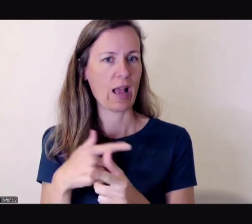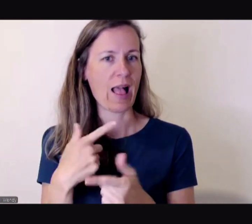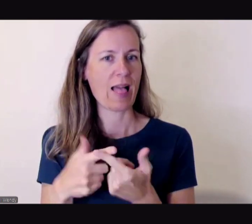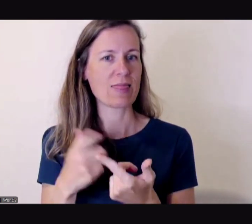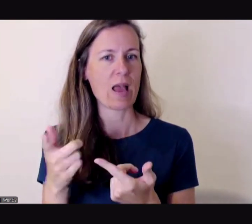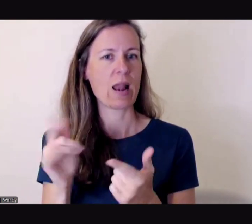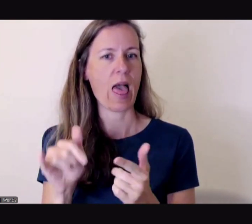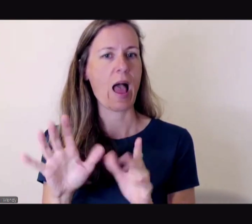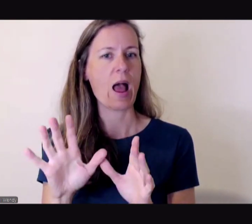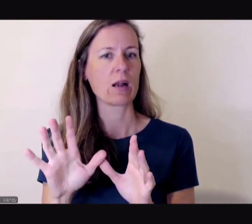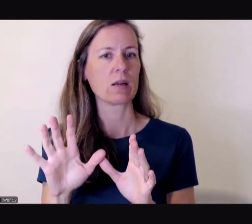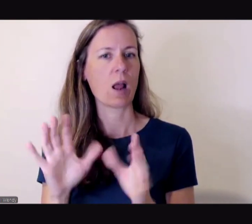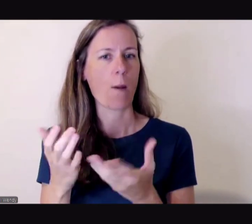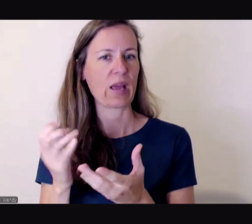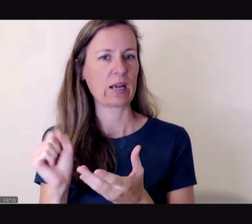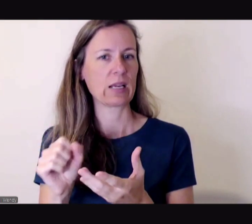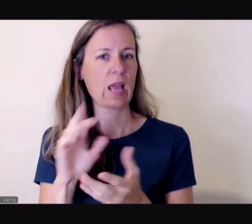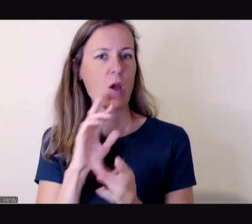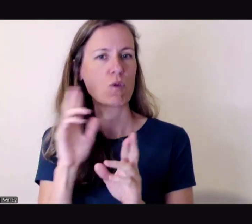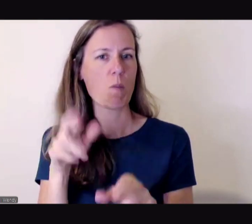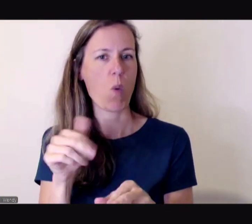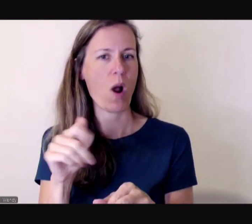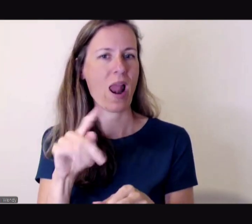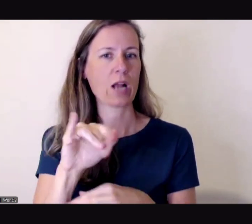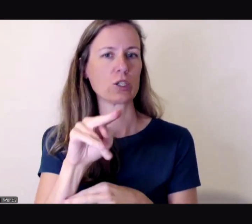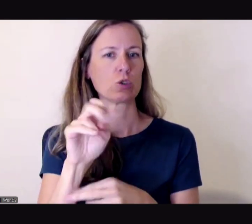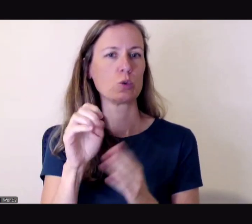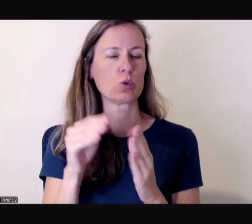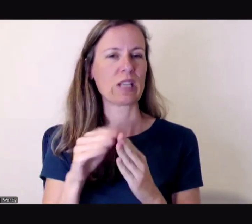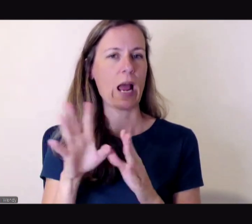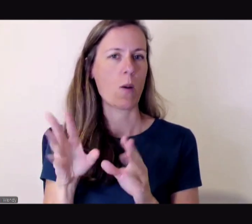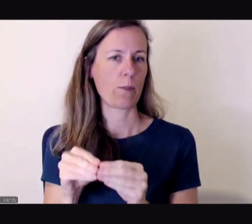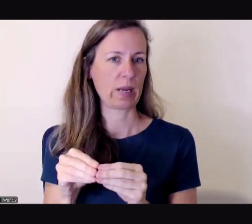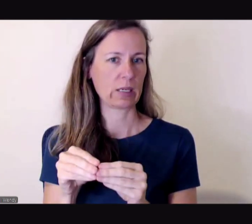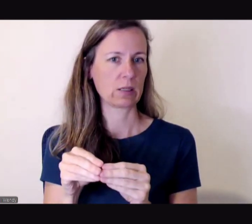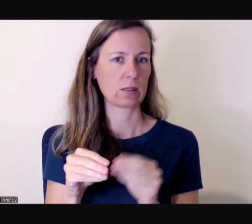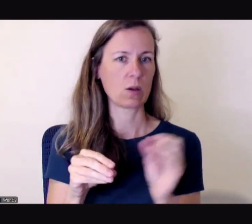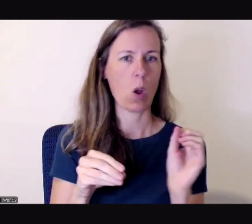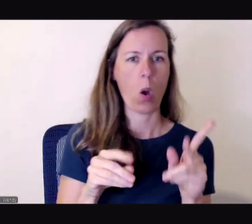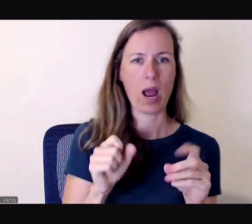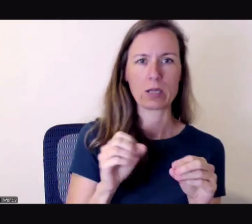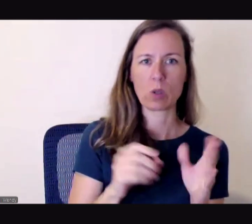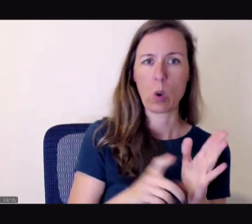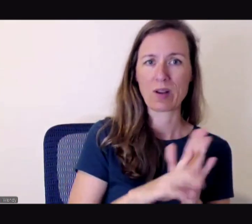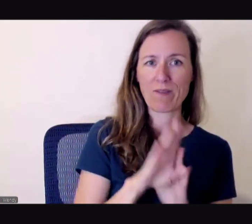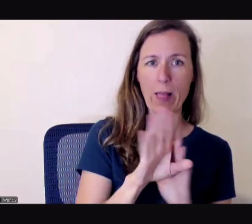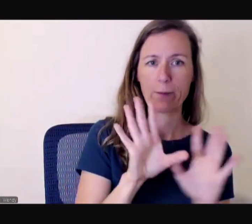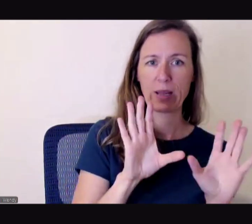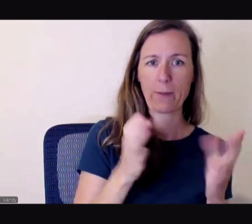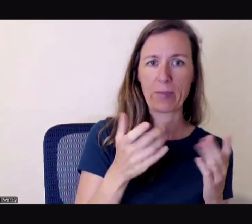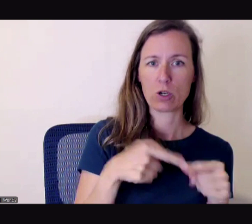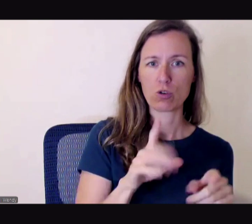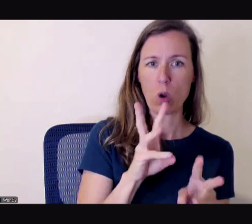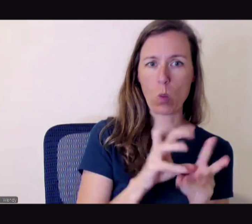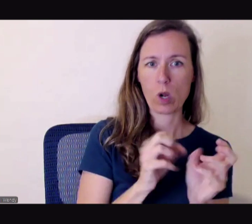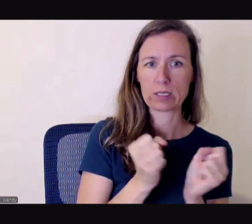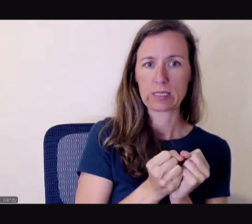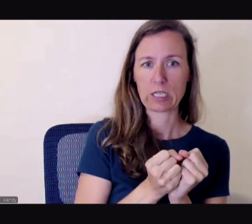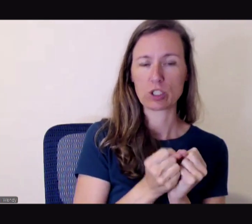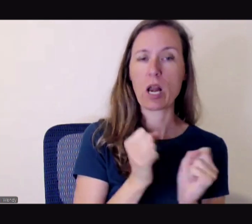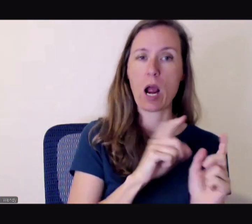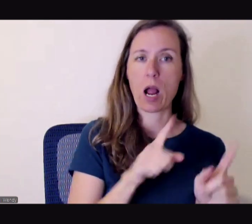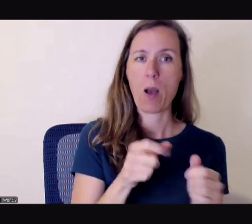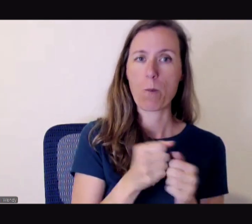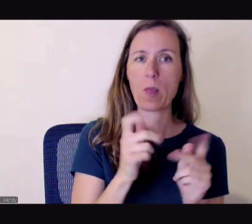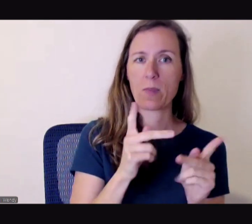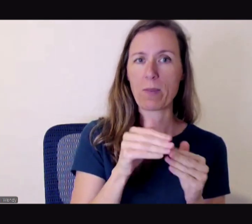form the committee during the work session. Yes. So we should come with people in mind? Yes. Would that be the best way